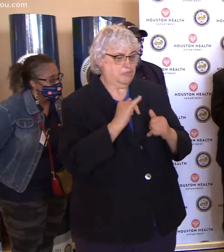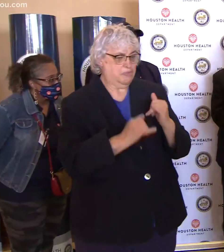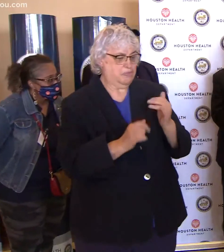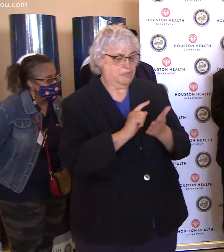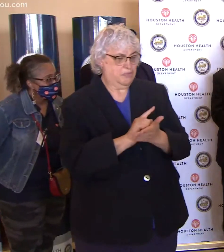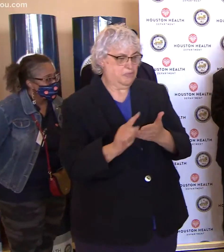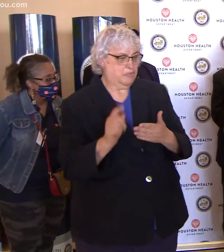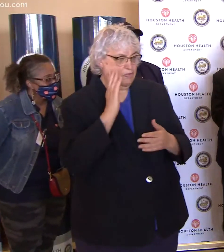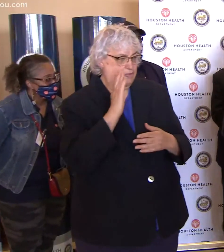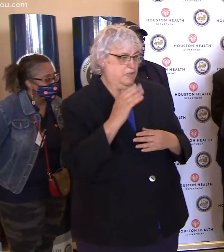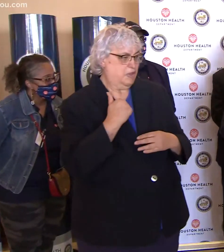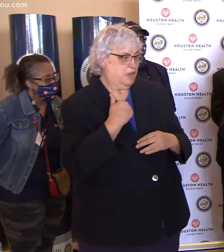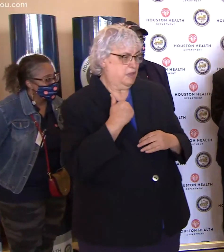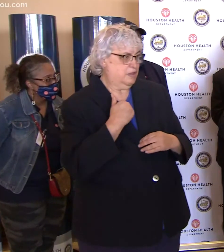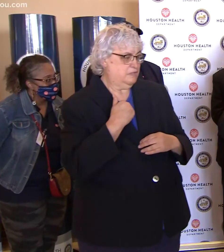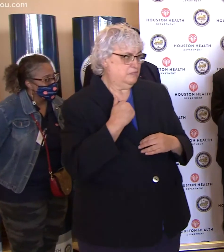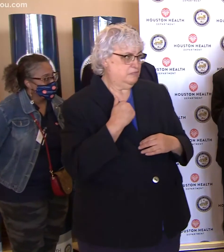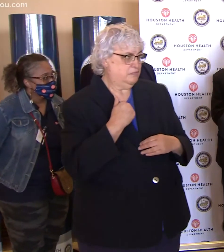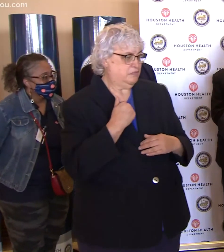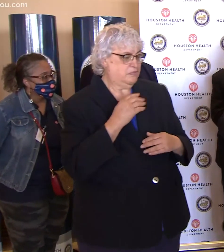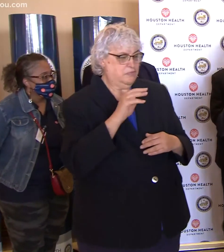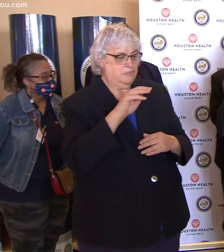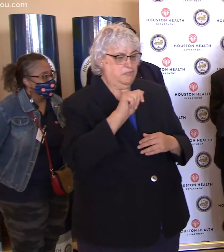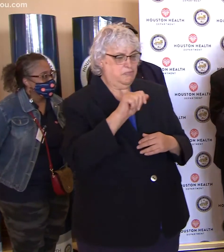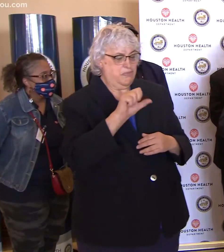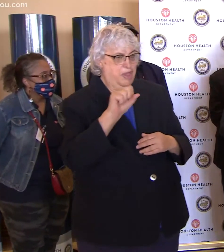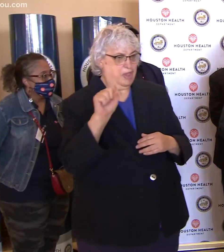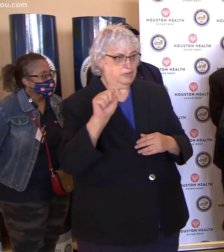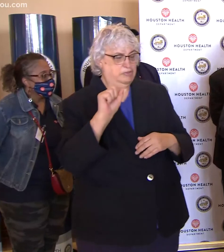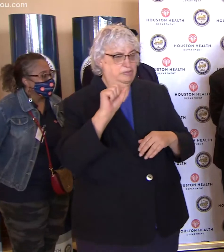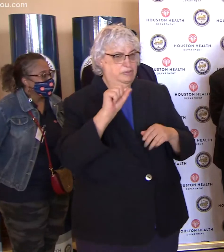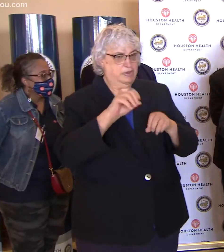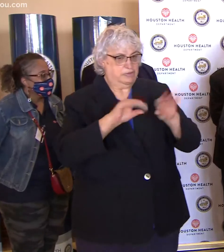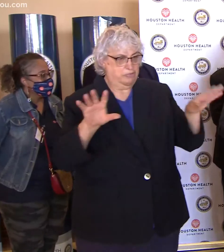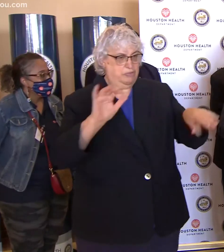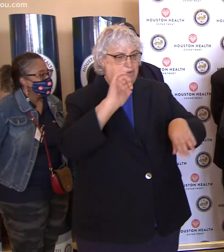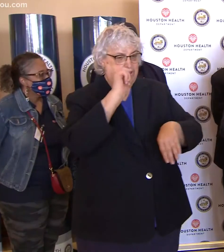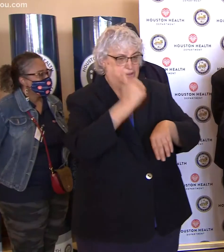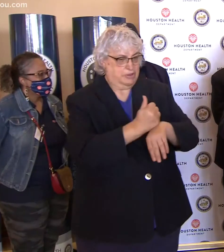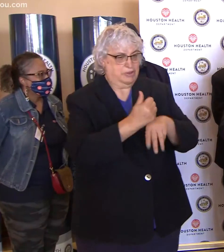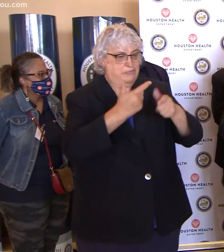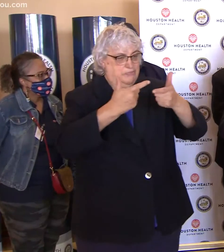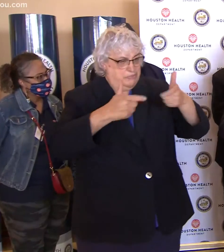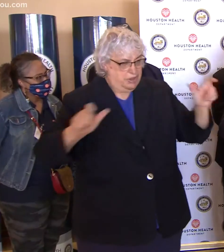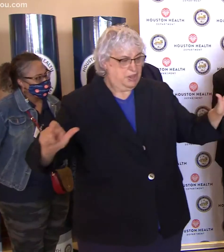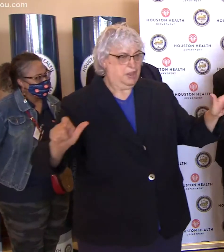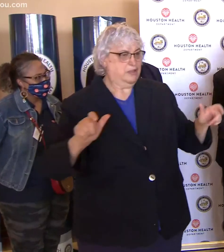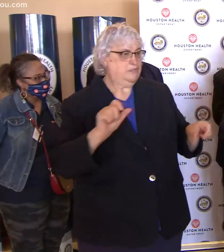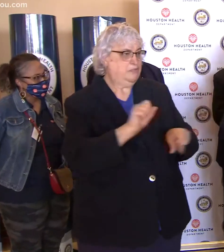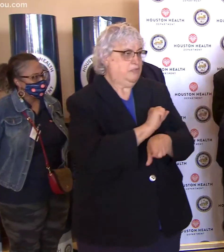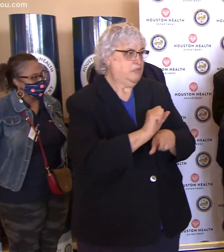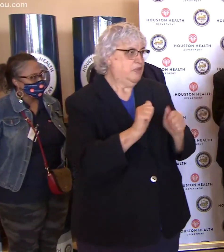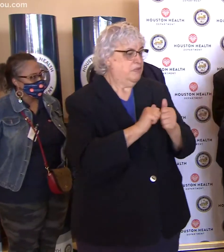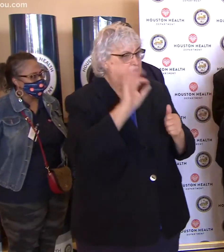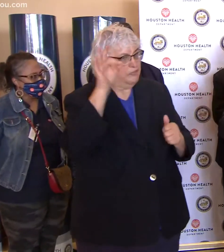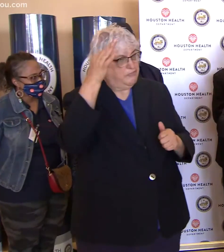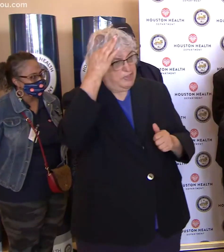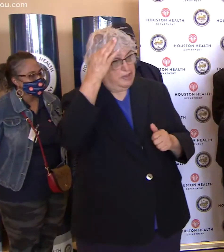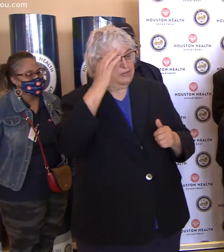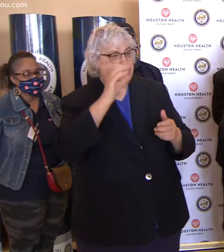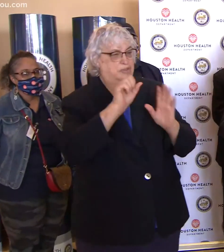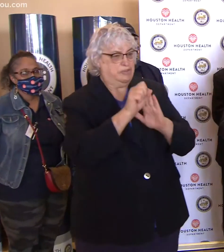that we will have a mass distribution mega site set up. And of course, working closely with our federal partners, state partners,